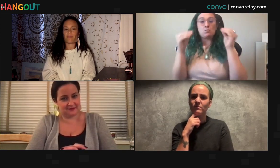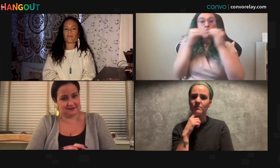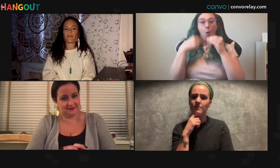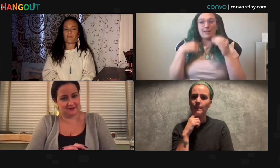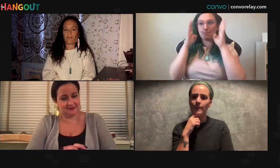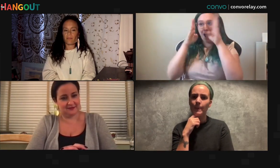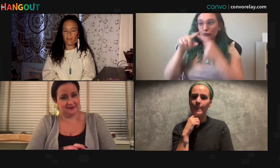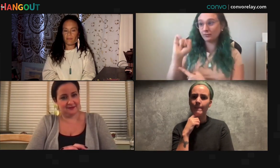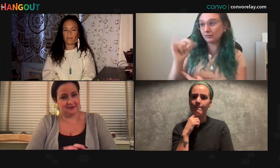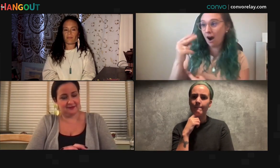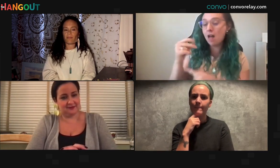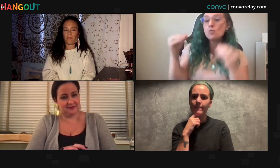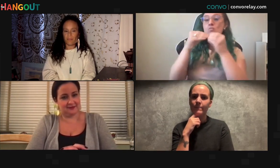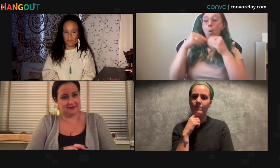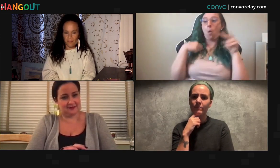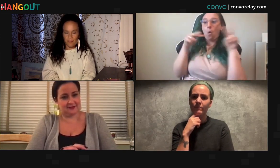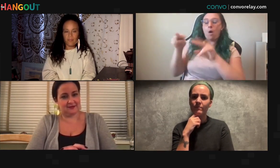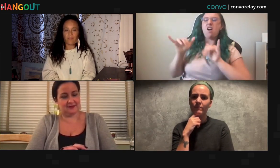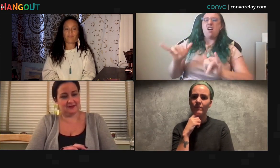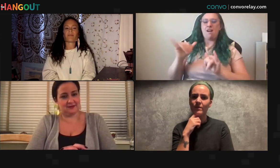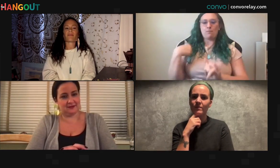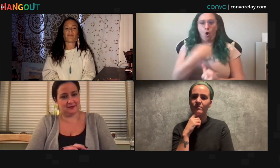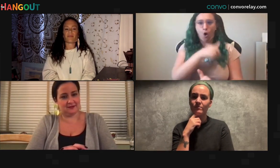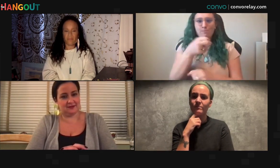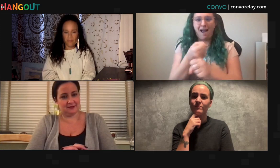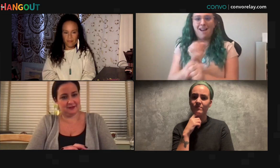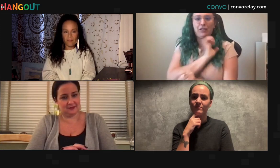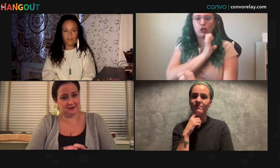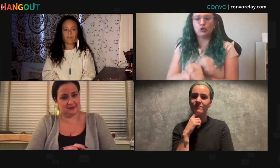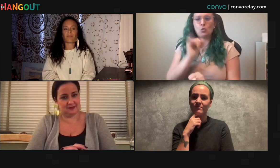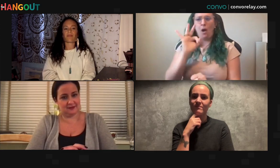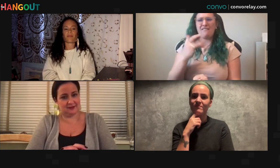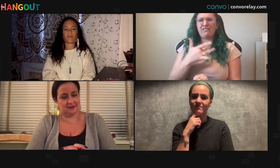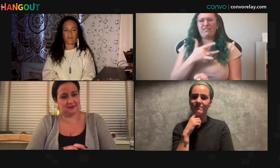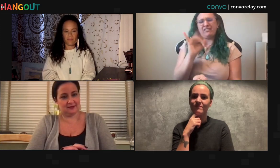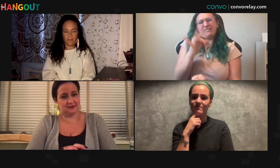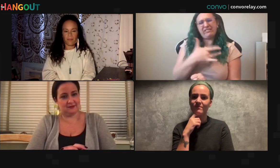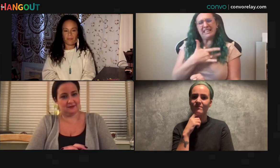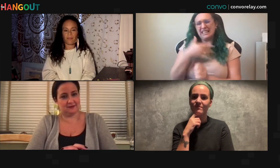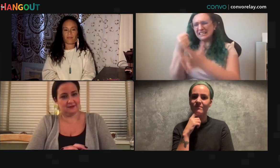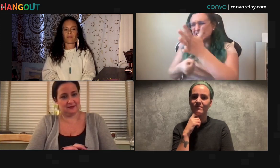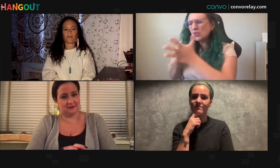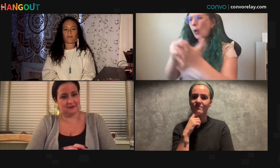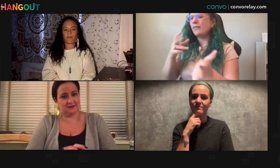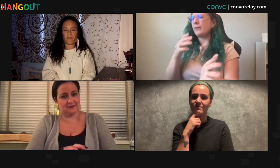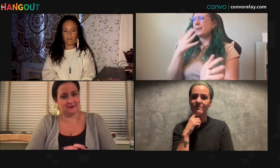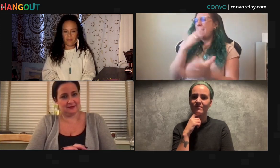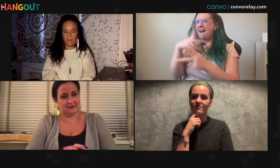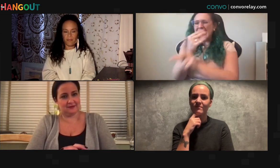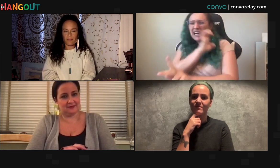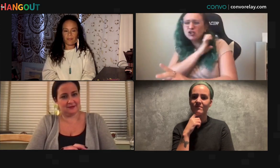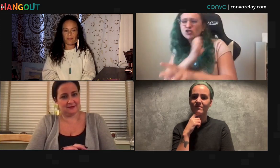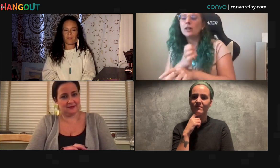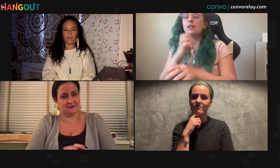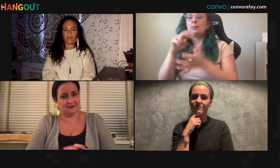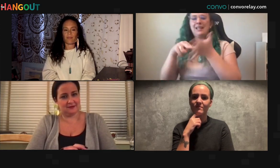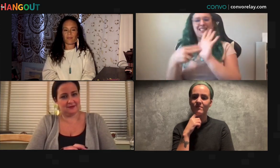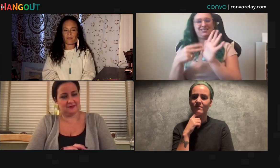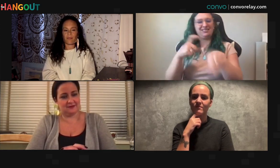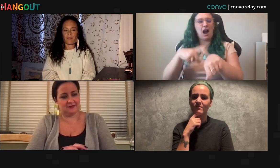we're conscious of that, the more we pay attention to these signs, the more we could see those patterns. And we're making that effort. We're seeing the energy